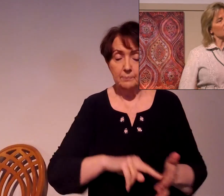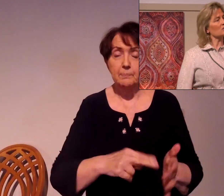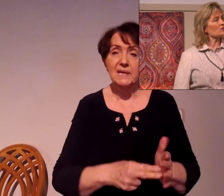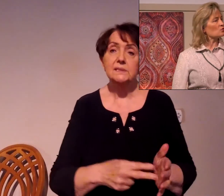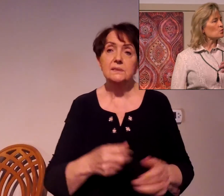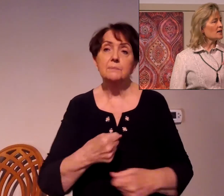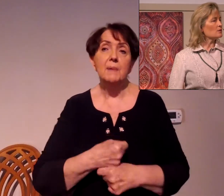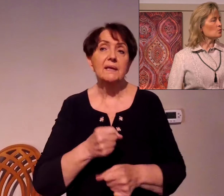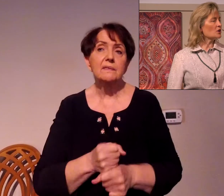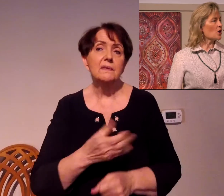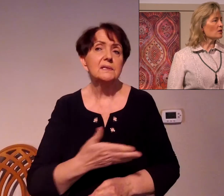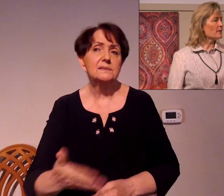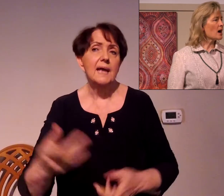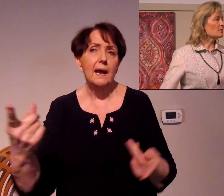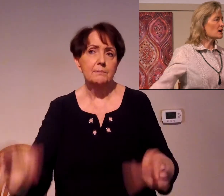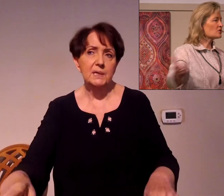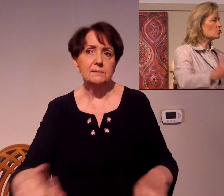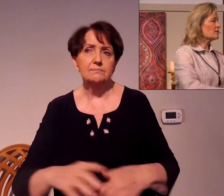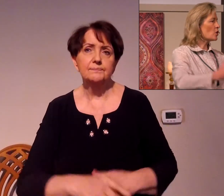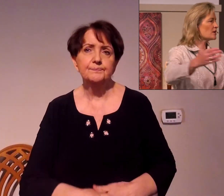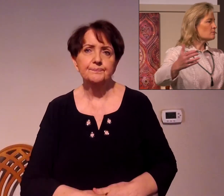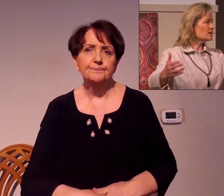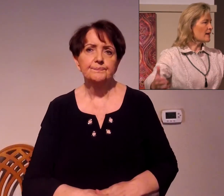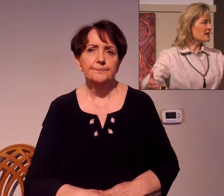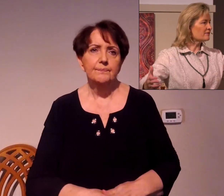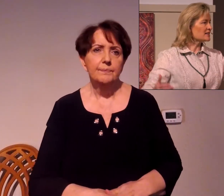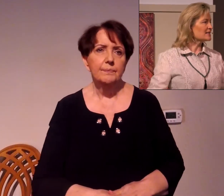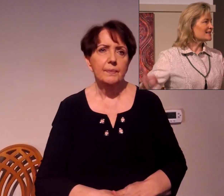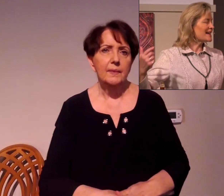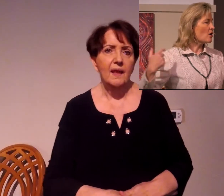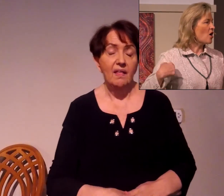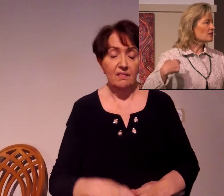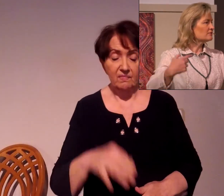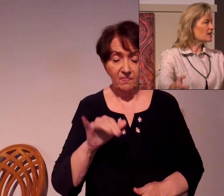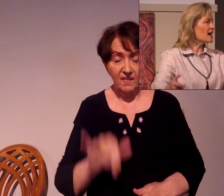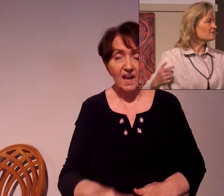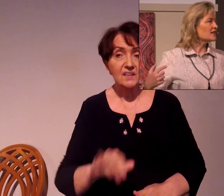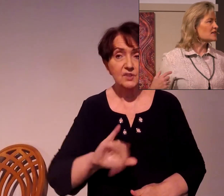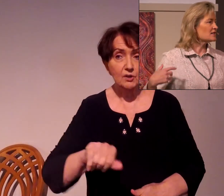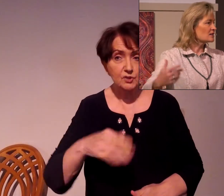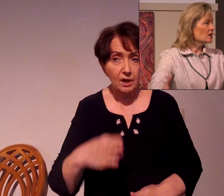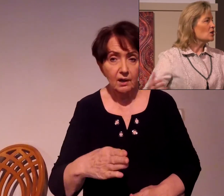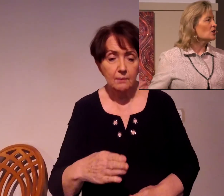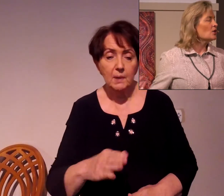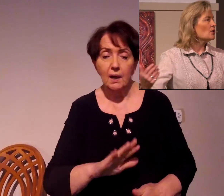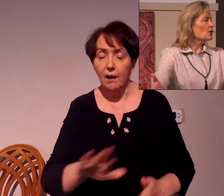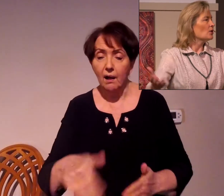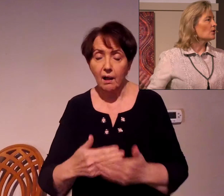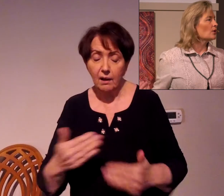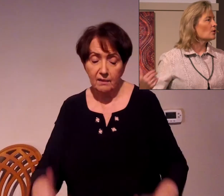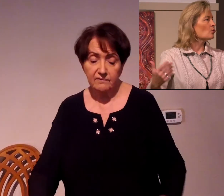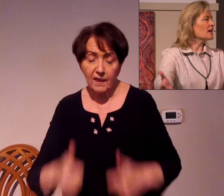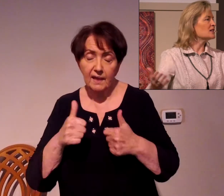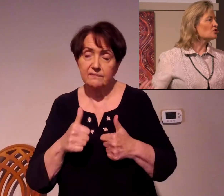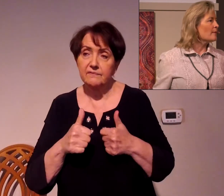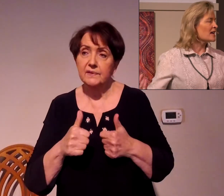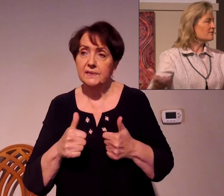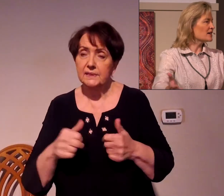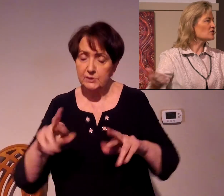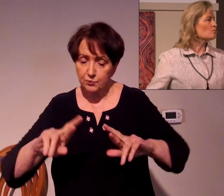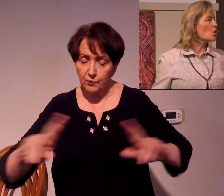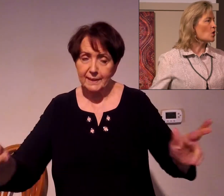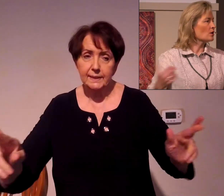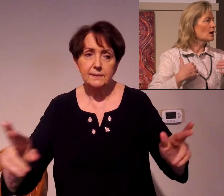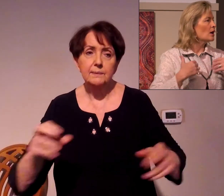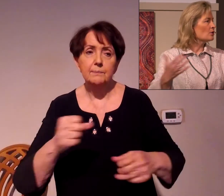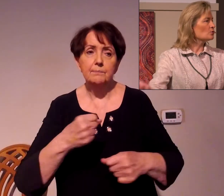manifest. This is what we are all about because we've already been manifested, and now all of life is ready to